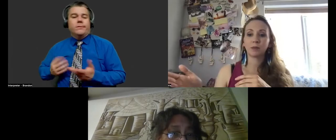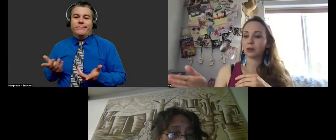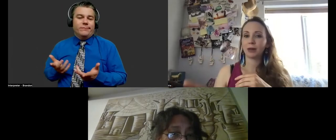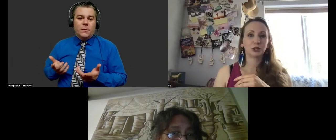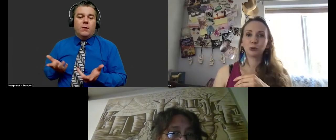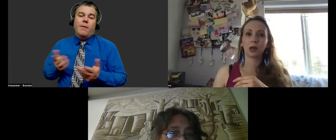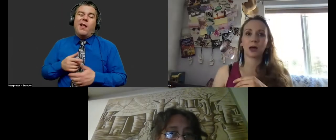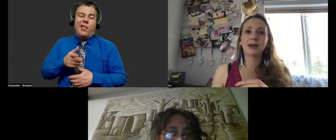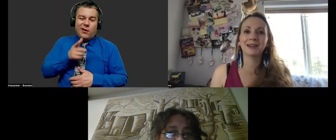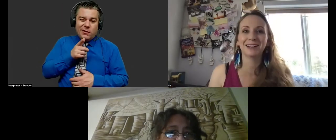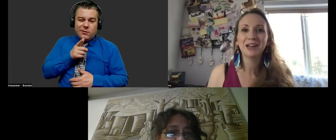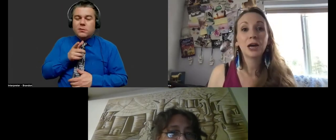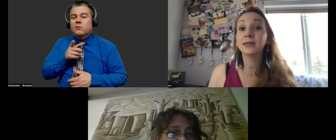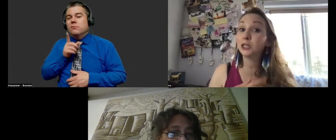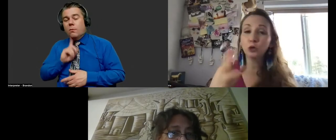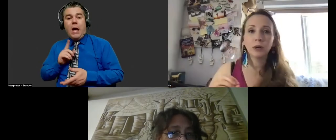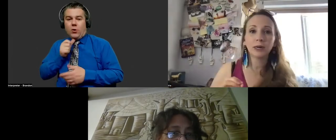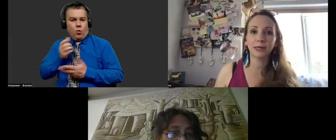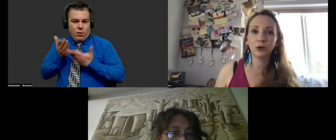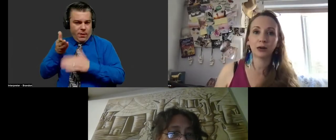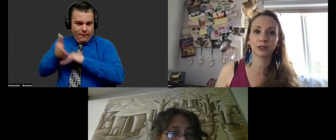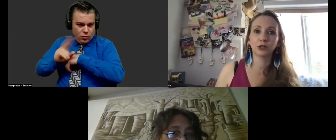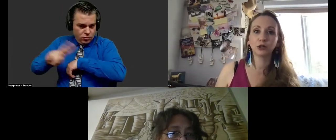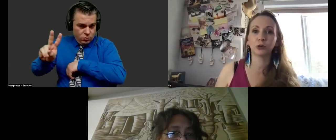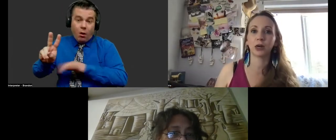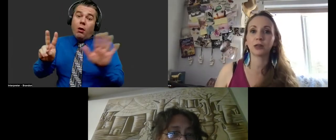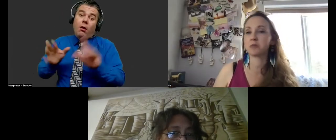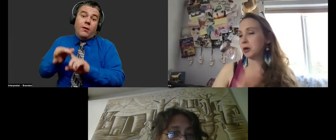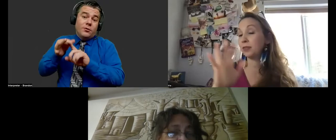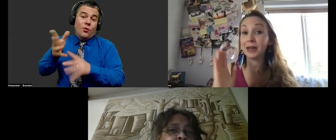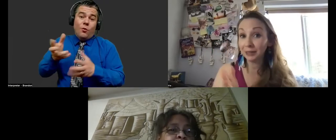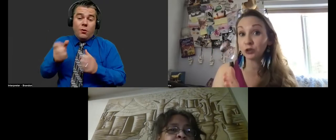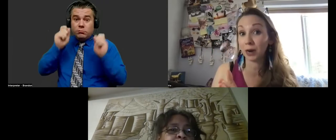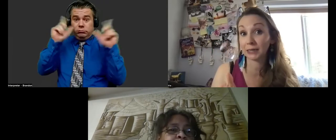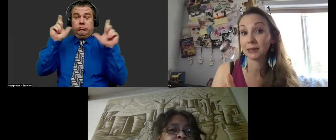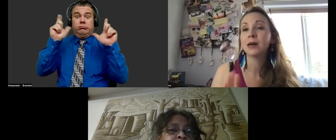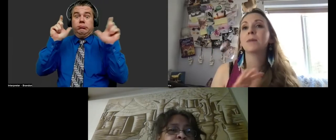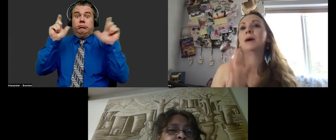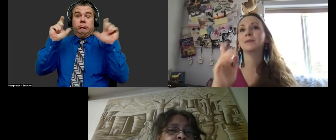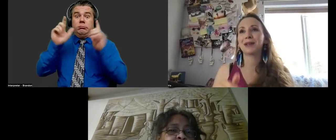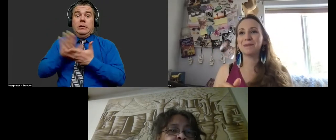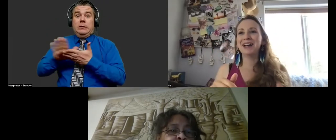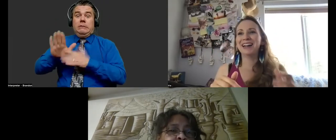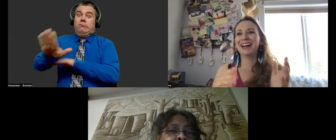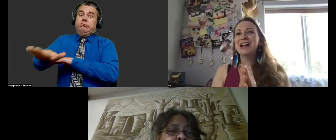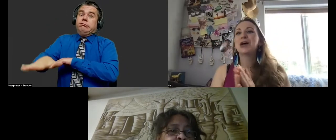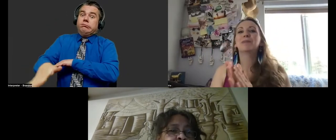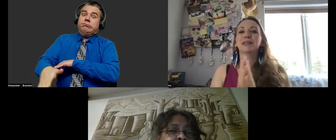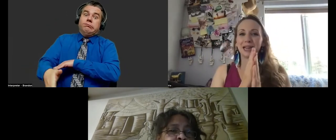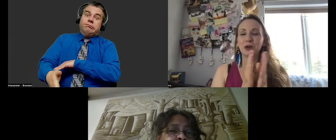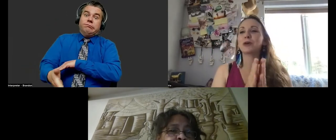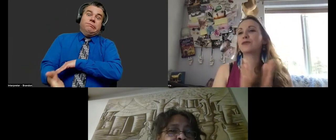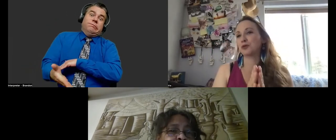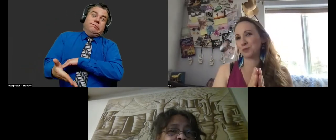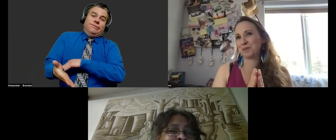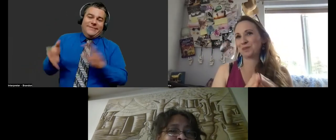don't recommend it past 2 o'clock unless you want to clean your house until 2 o'clock in the morning, then it's great. But, but